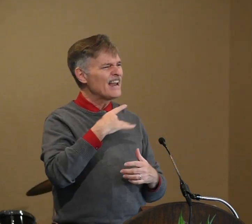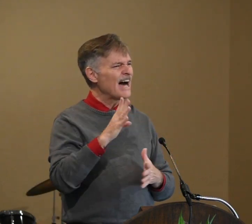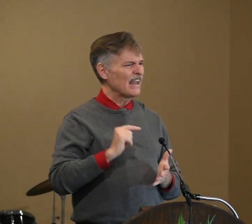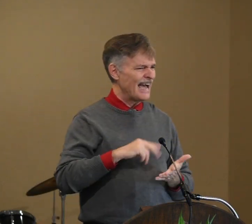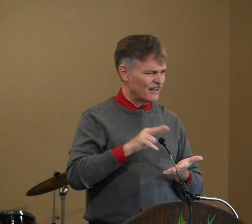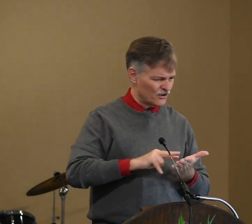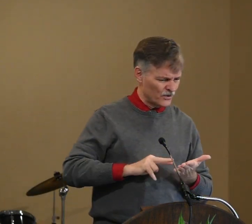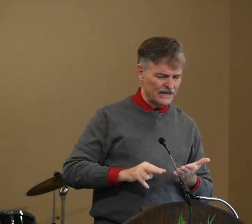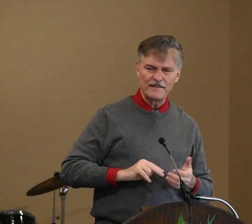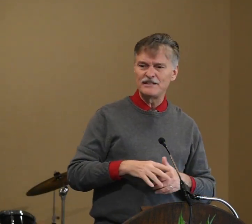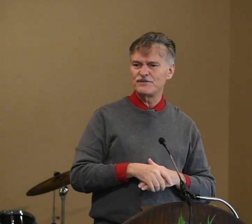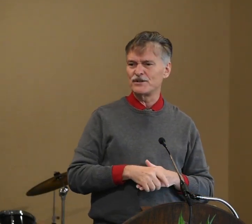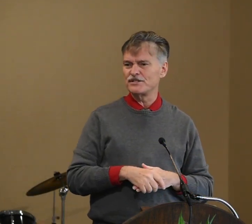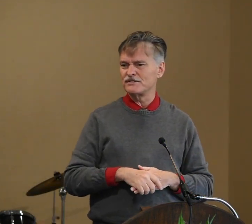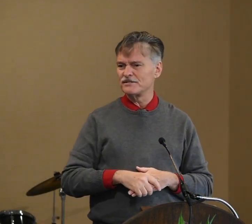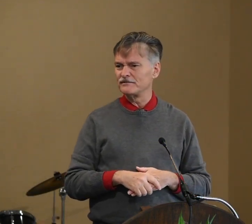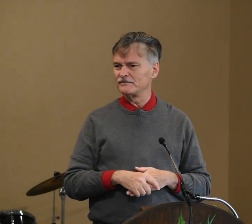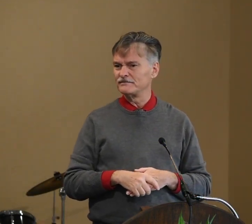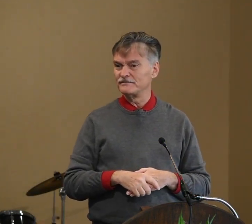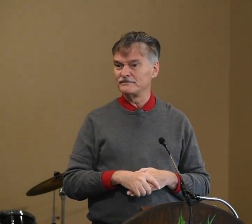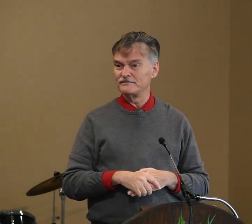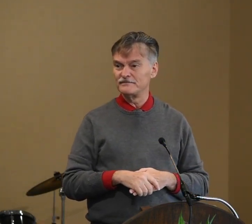not like according to these verses?